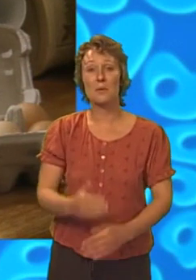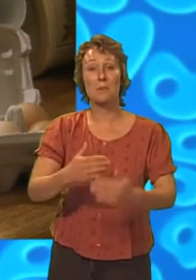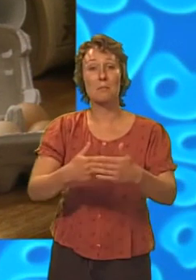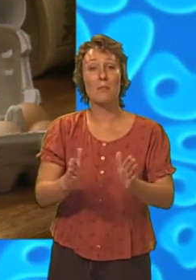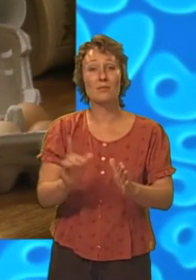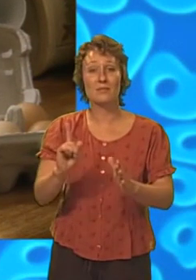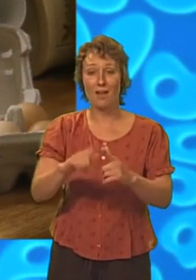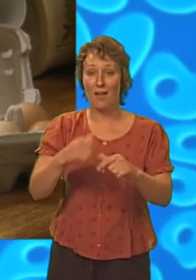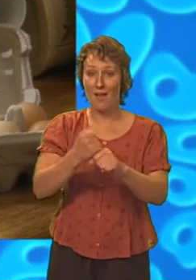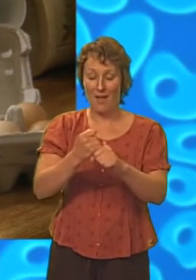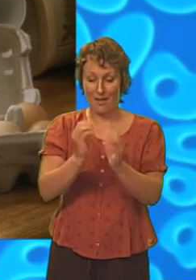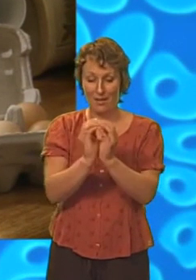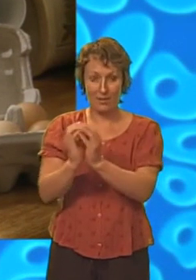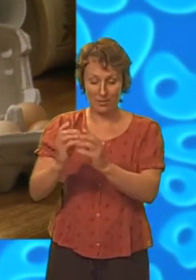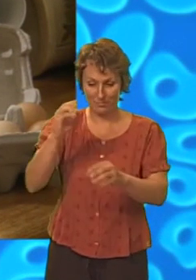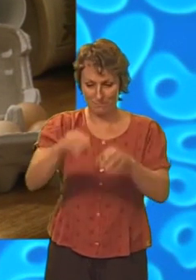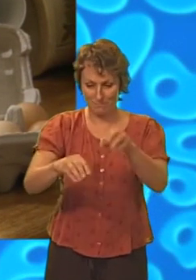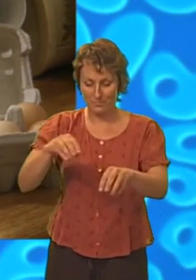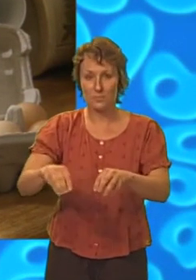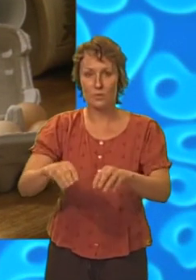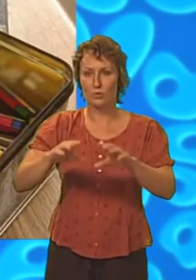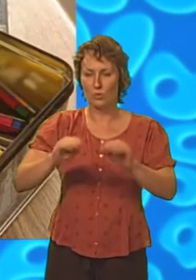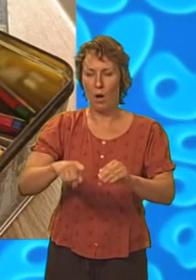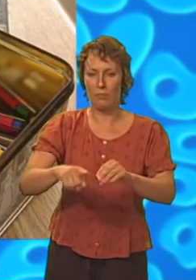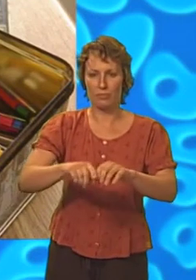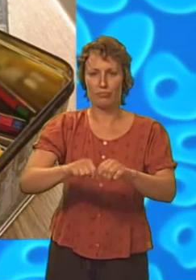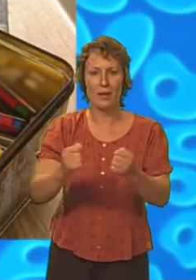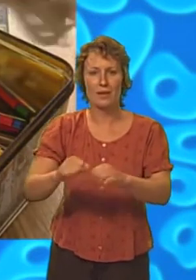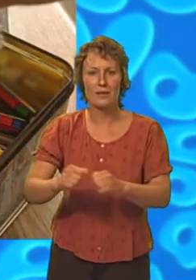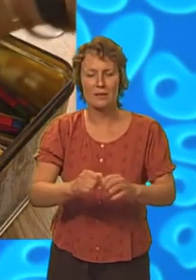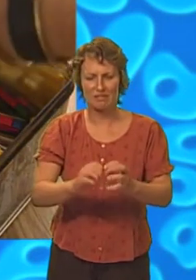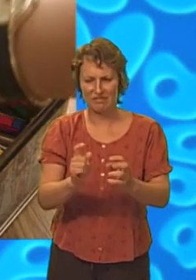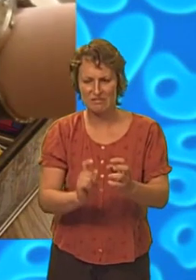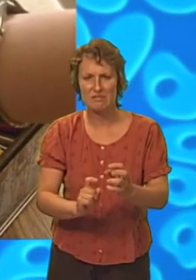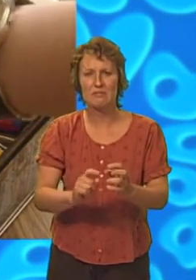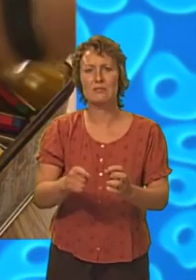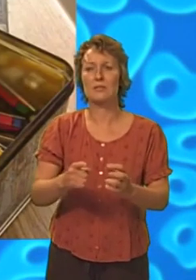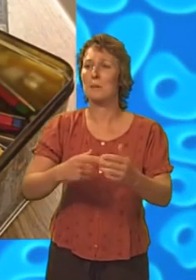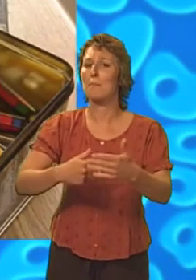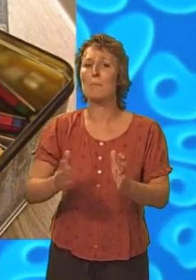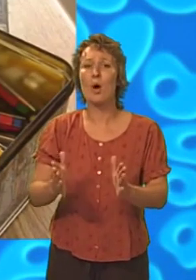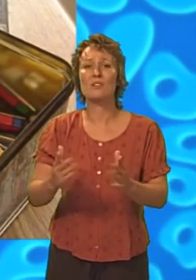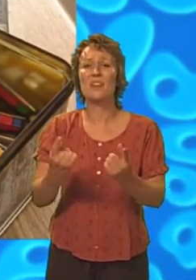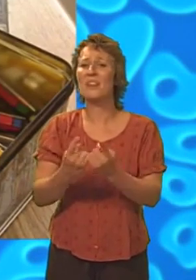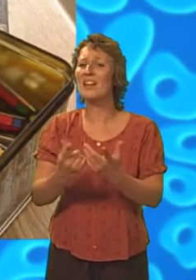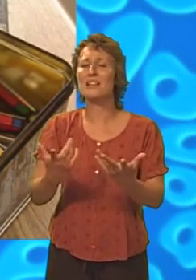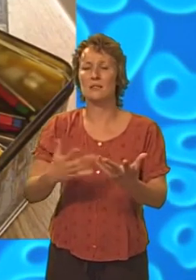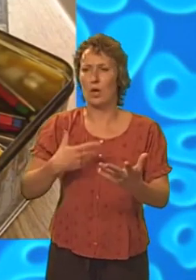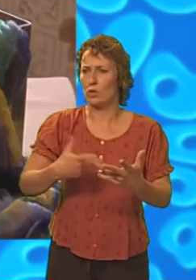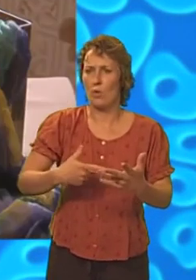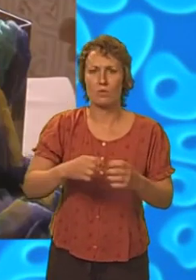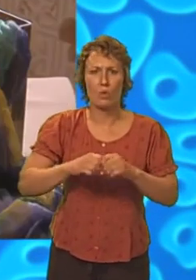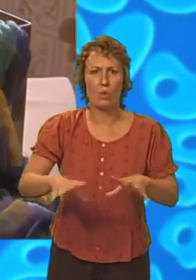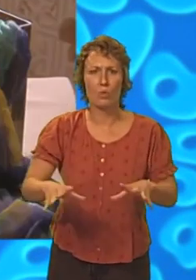Boxes for eggs to stop them from breaking. Boxes for things that we don't want to